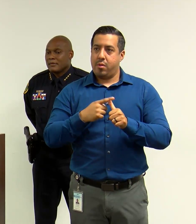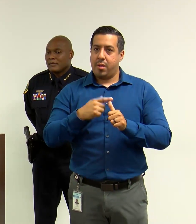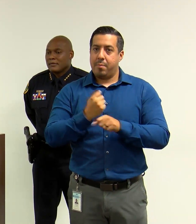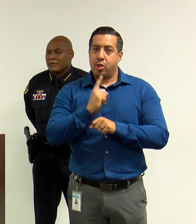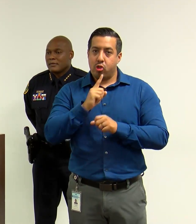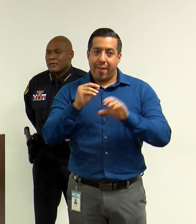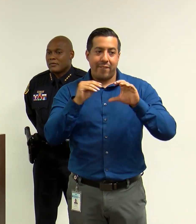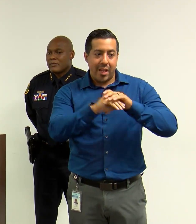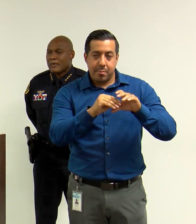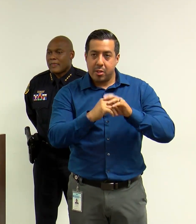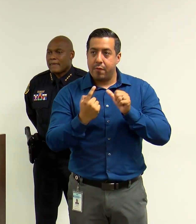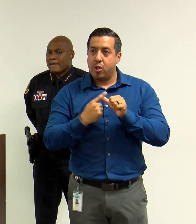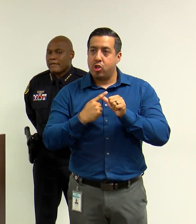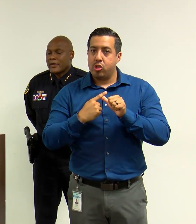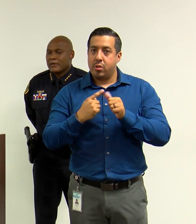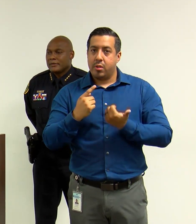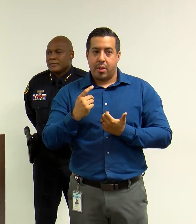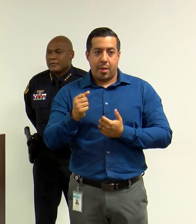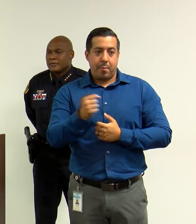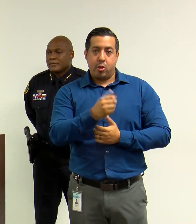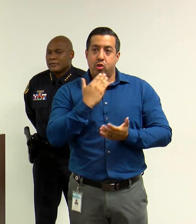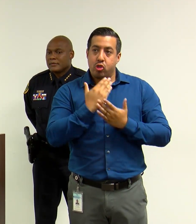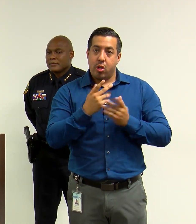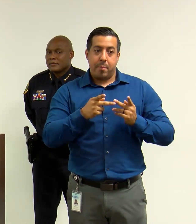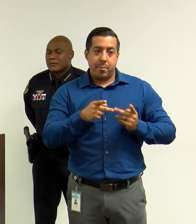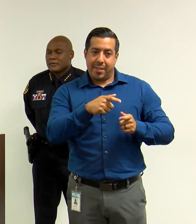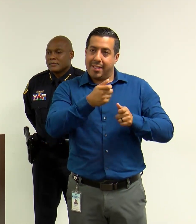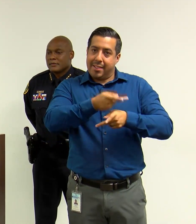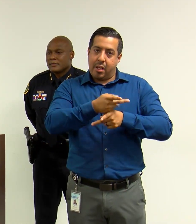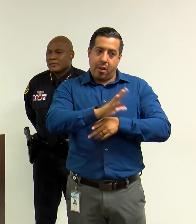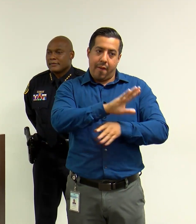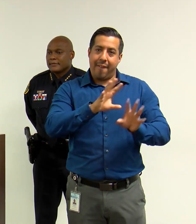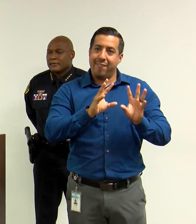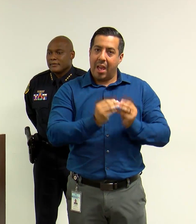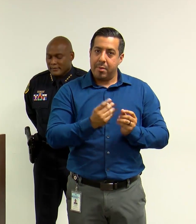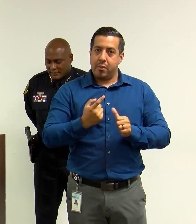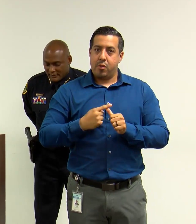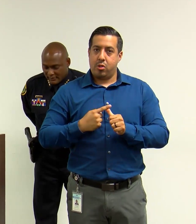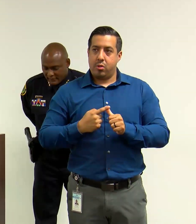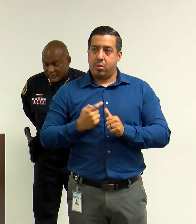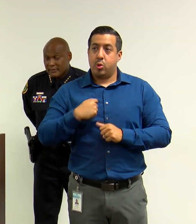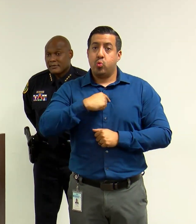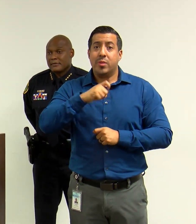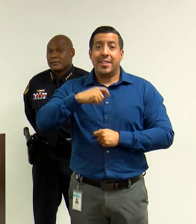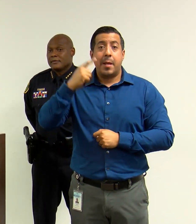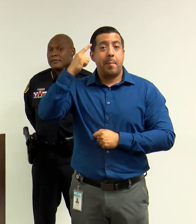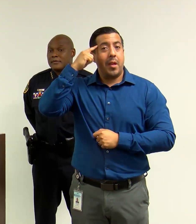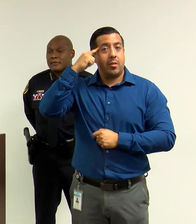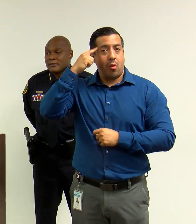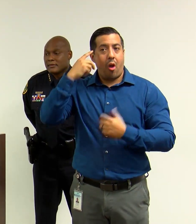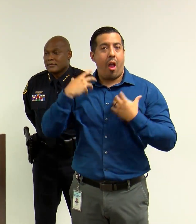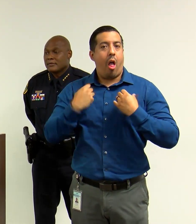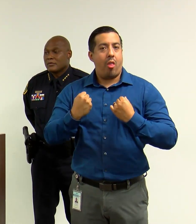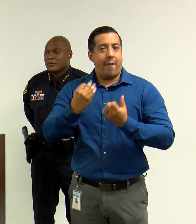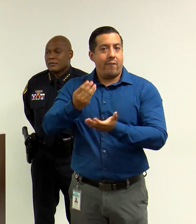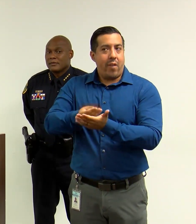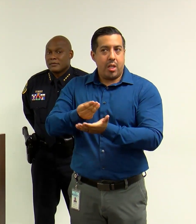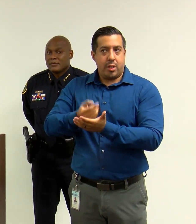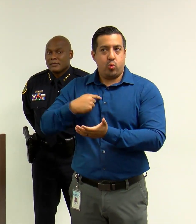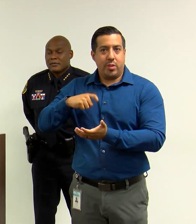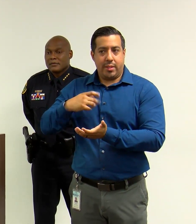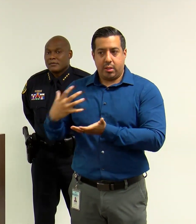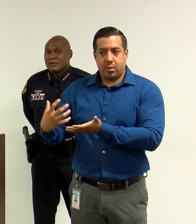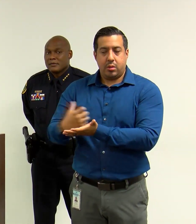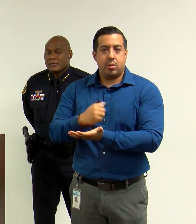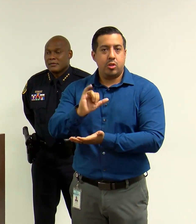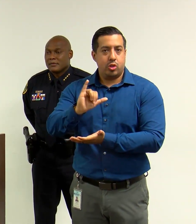make investments. You have to put people back in a position so they can take care of their families. We do need more mental behavioral health funding. Those